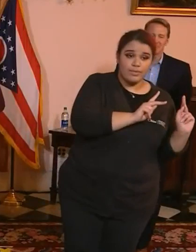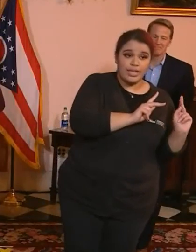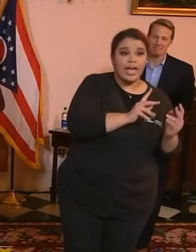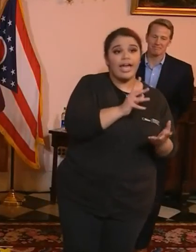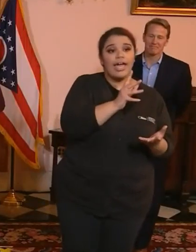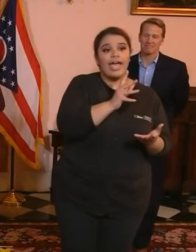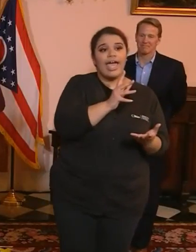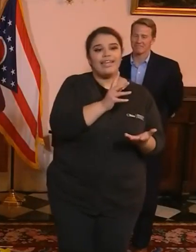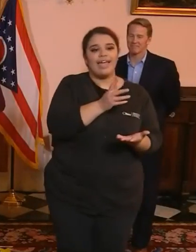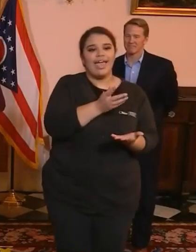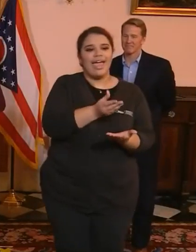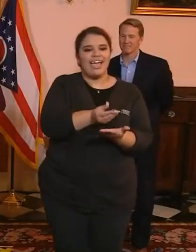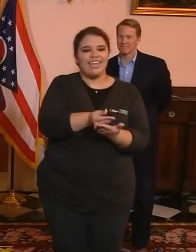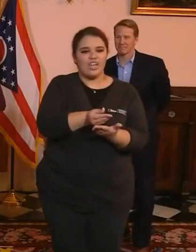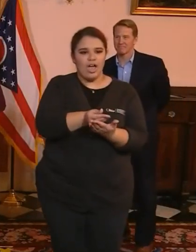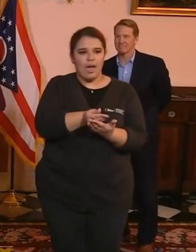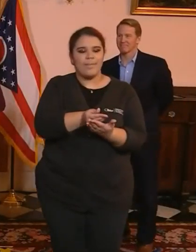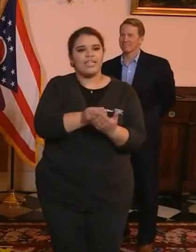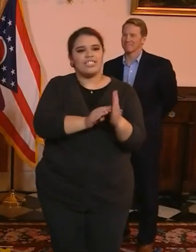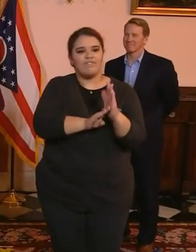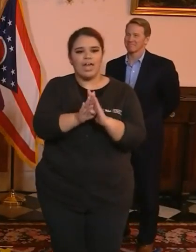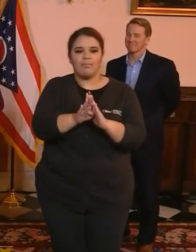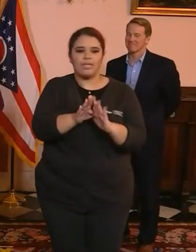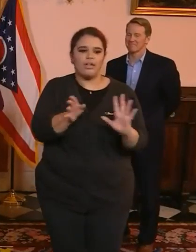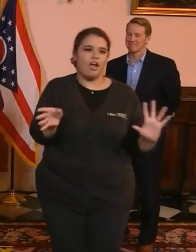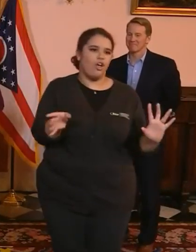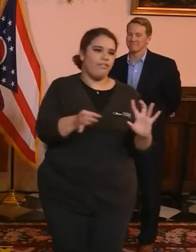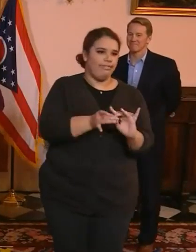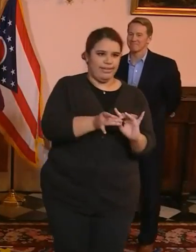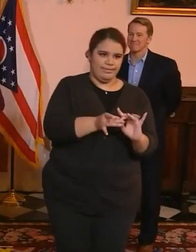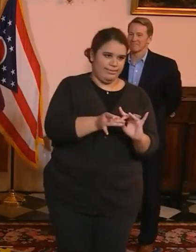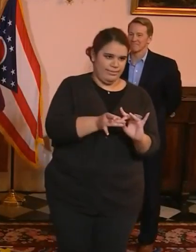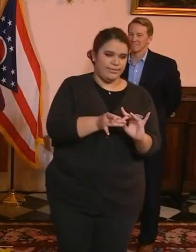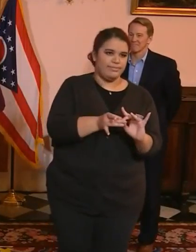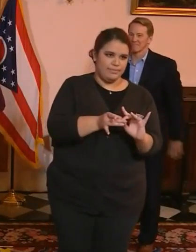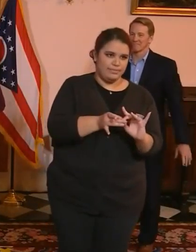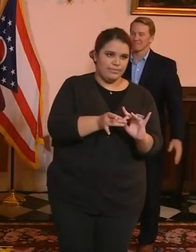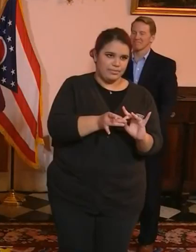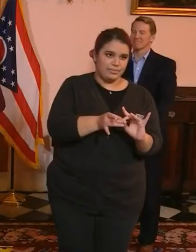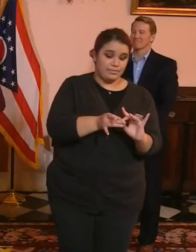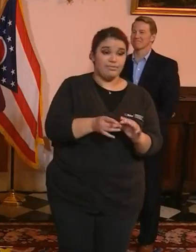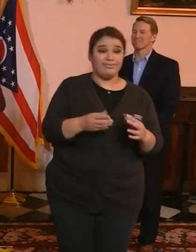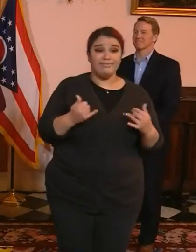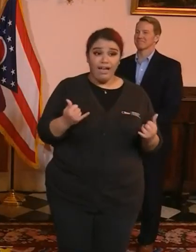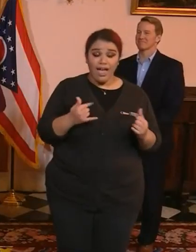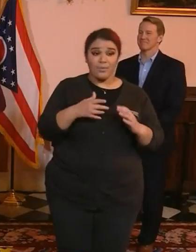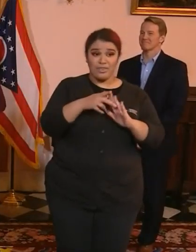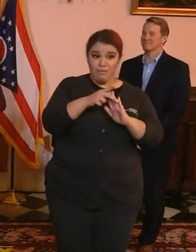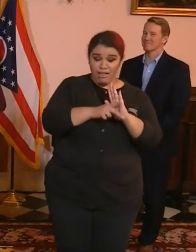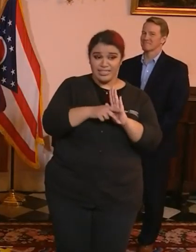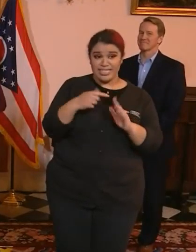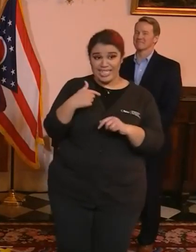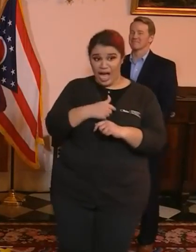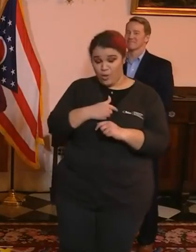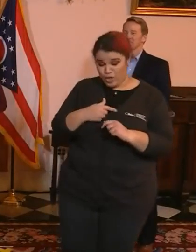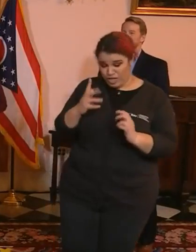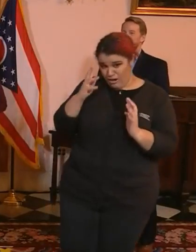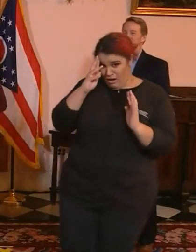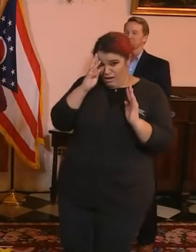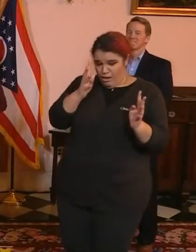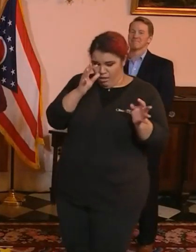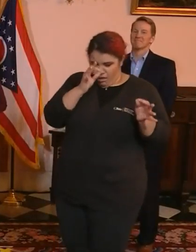just are. And that when we are doing the kind of policy making we're doing now, it's like every single thing